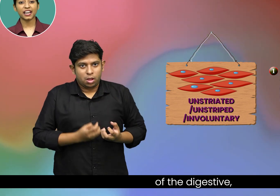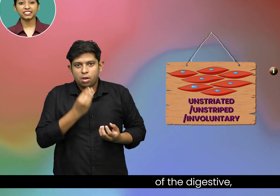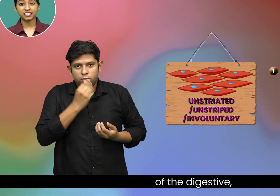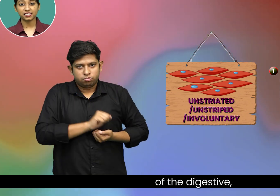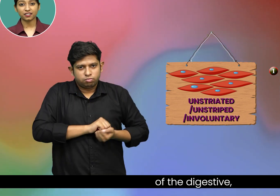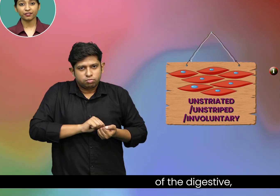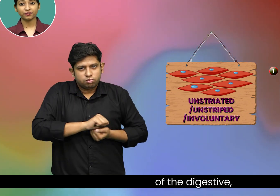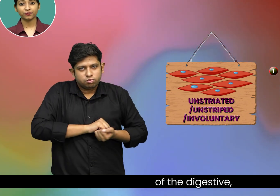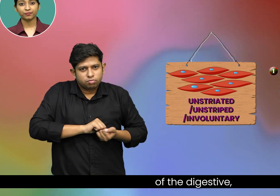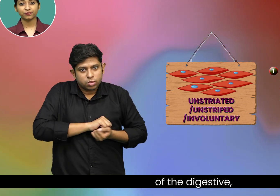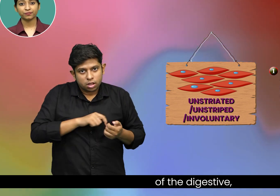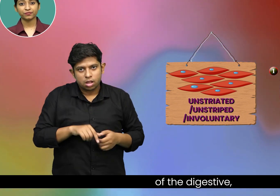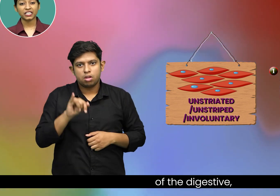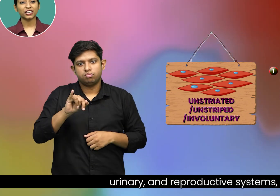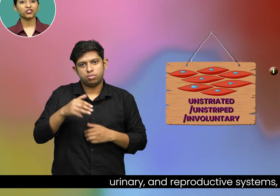of the digestive,